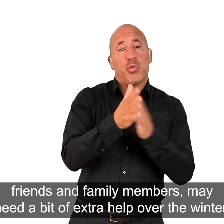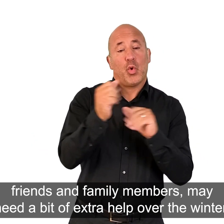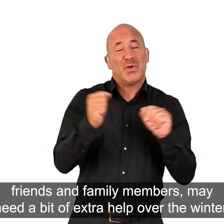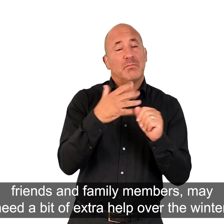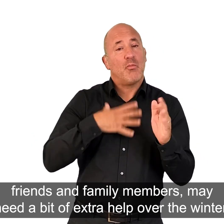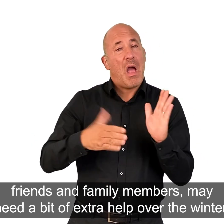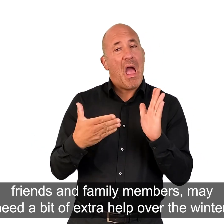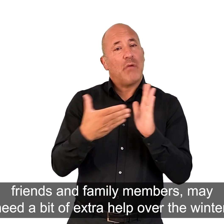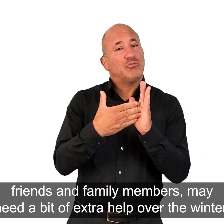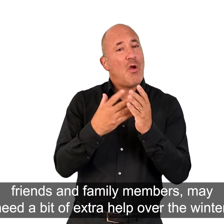winter.